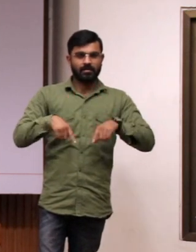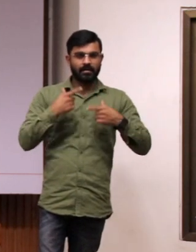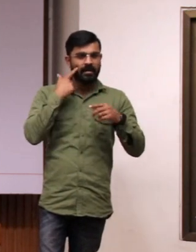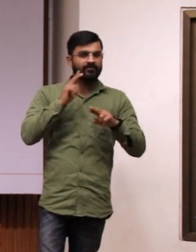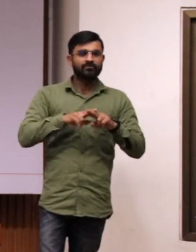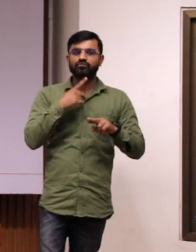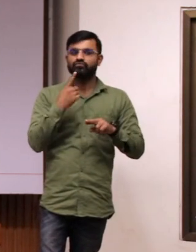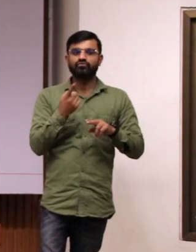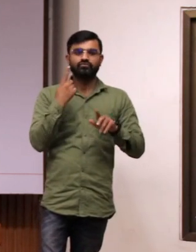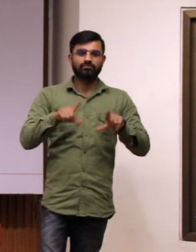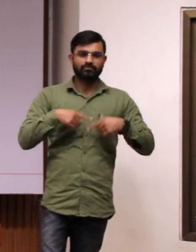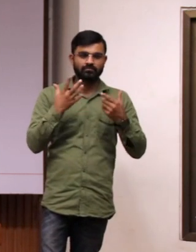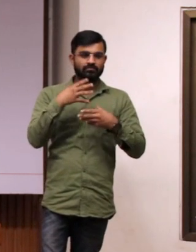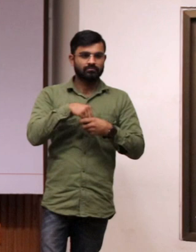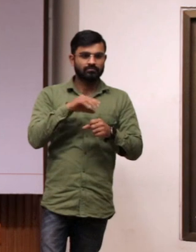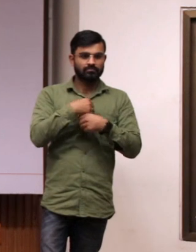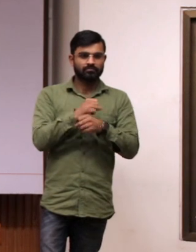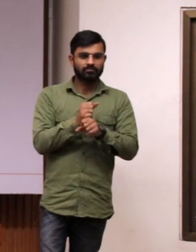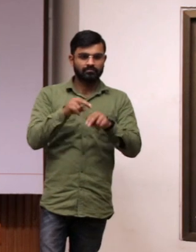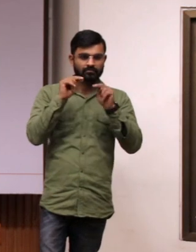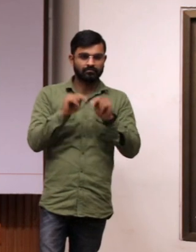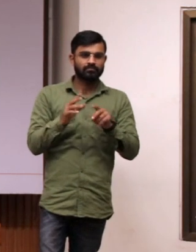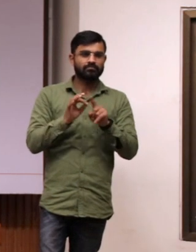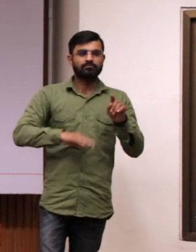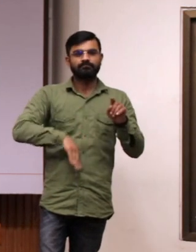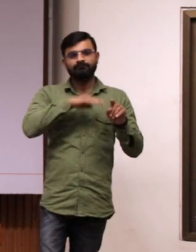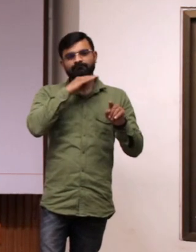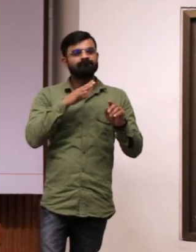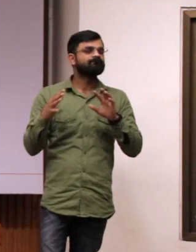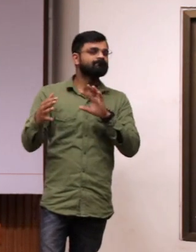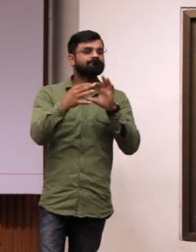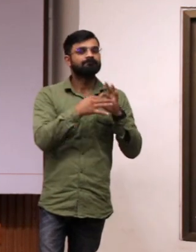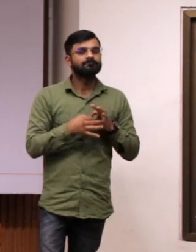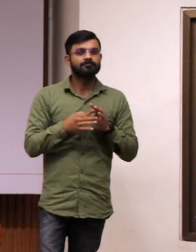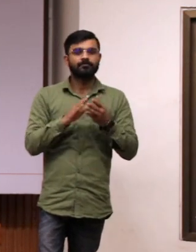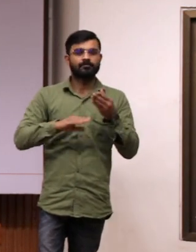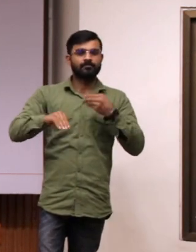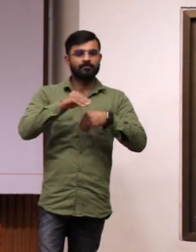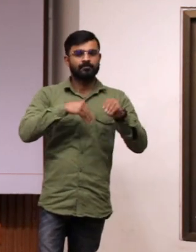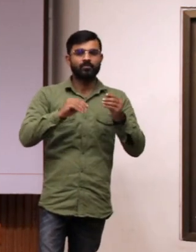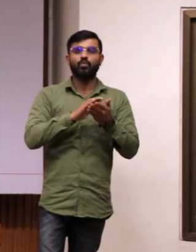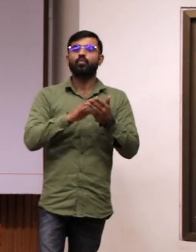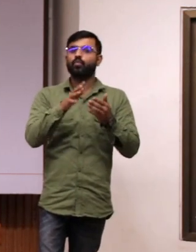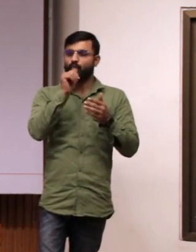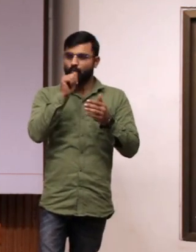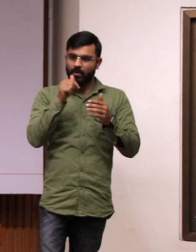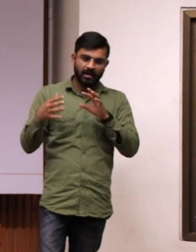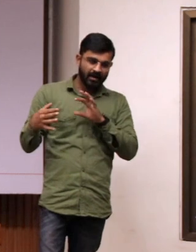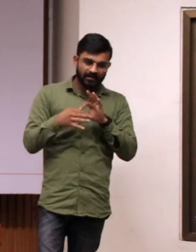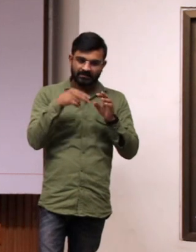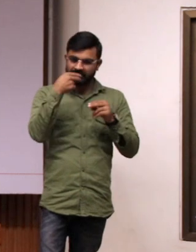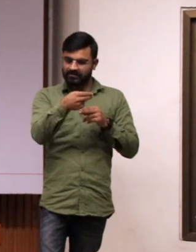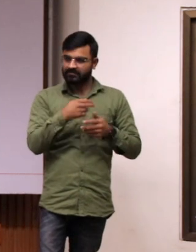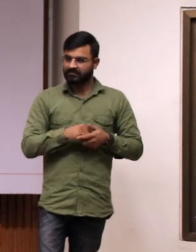not human life. For that, we need sufficient crops and sufficient soil and sufficient water. So can't we count soil